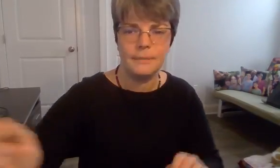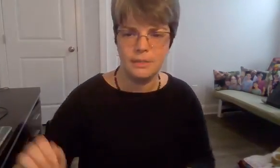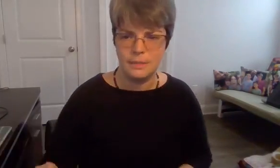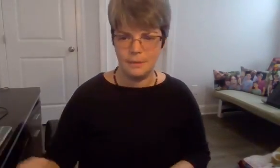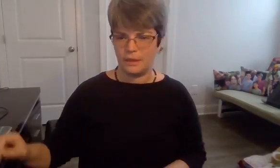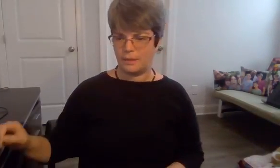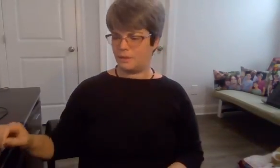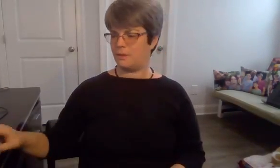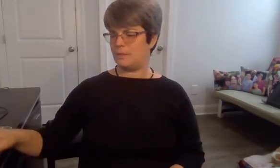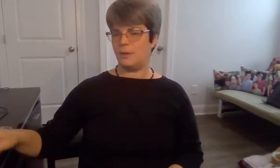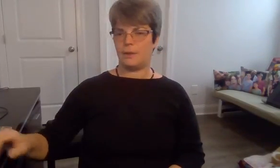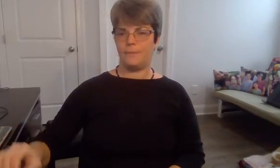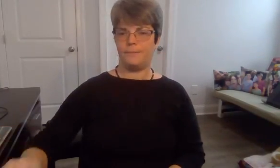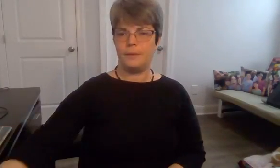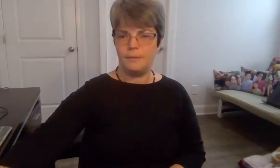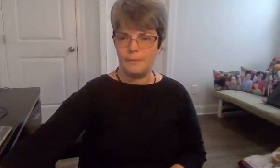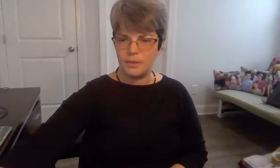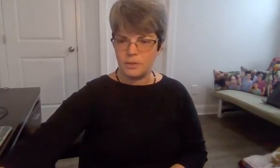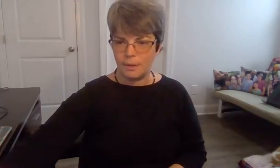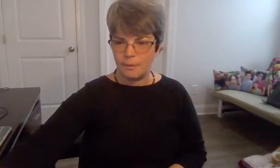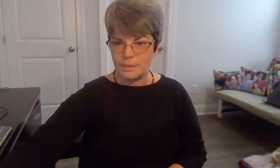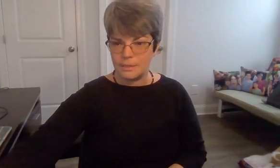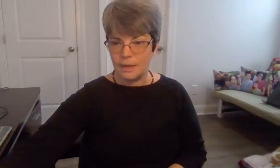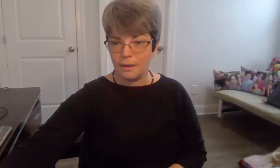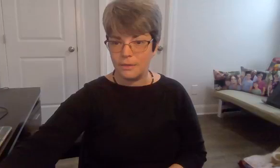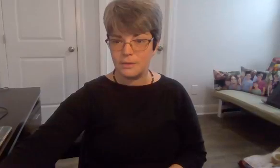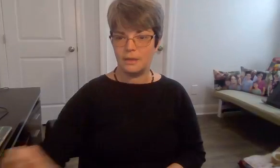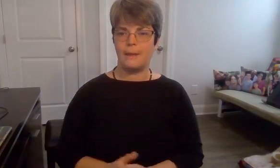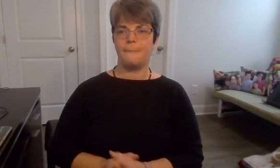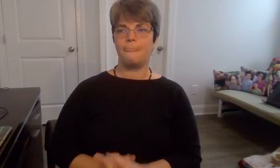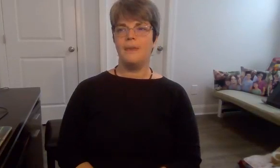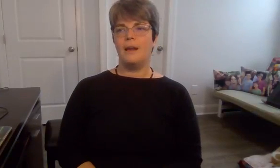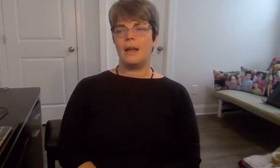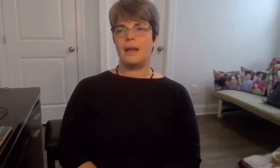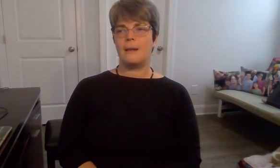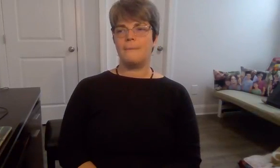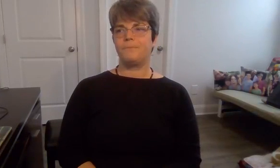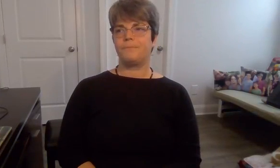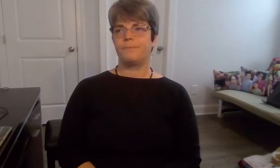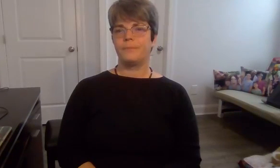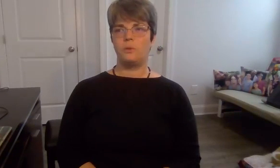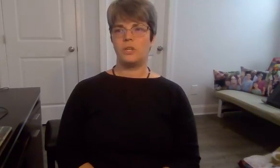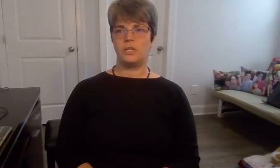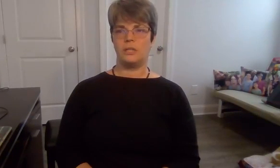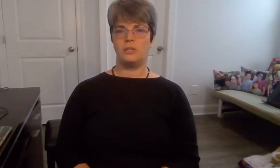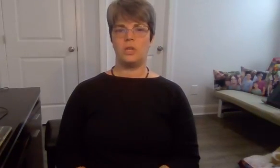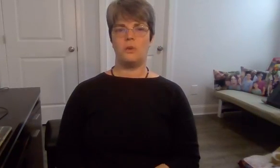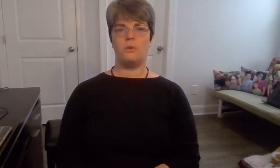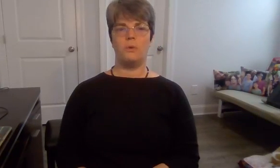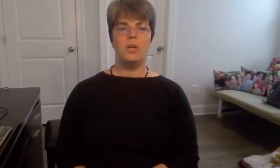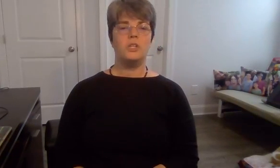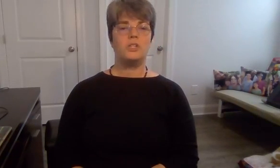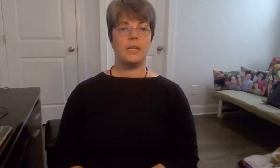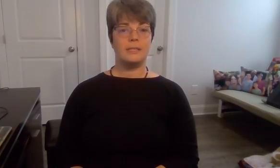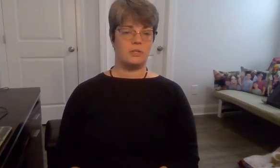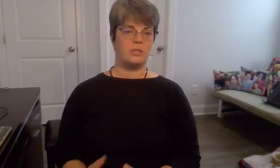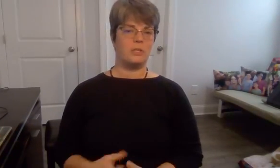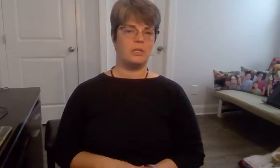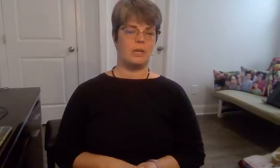Let's see. Okay, I think you can see. Okay. Make sure I'm not missing any others. Okay. Good question. So transition. So let's talk about